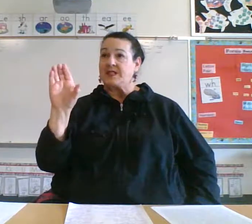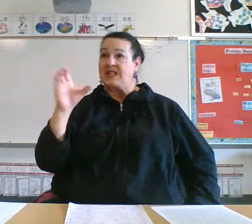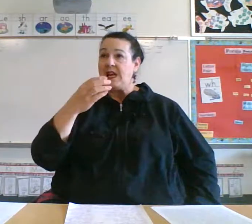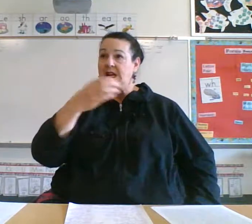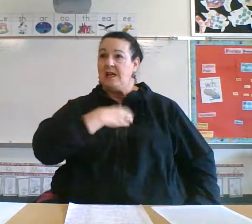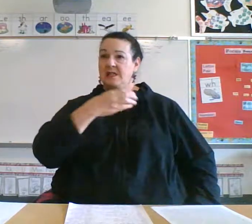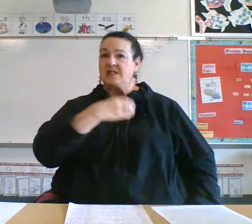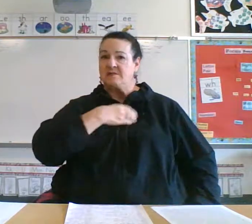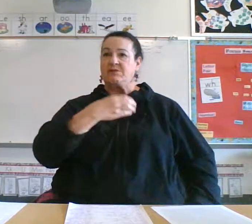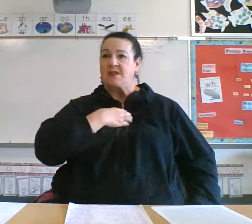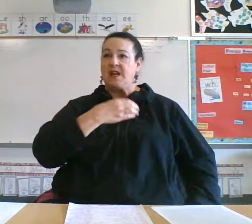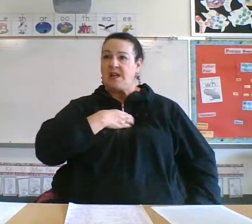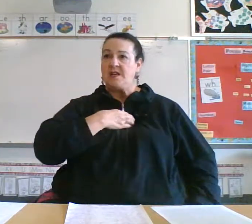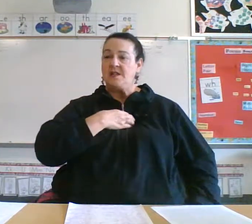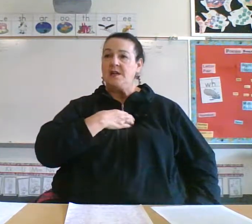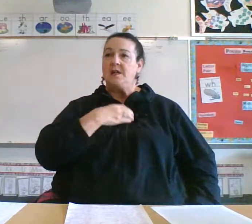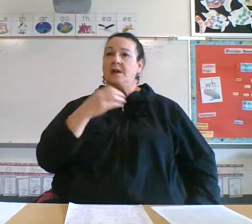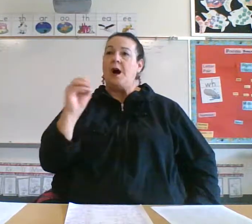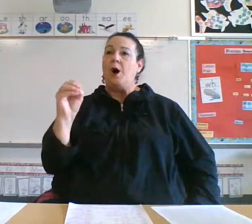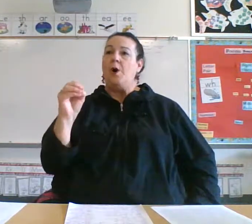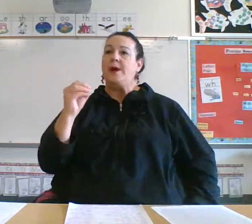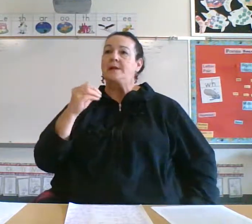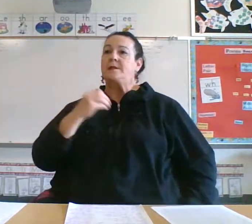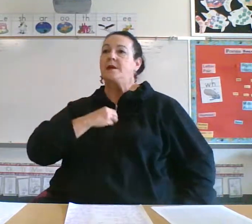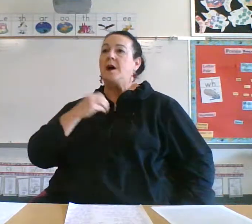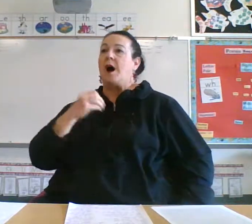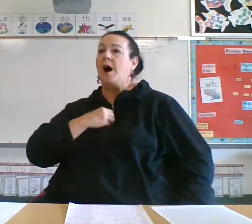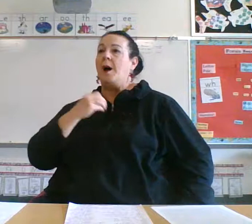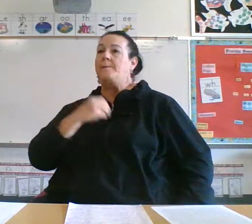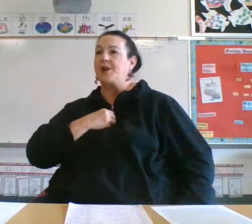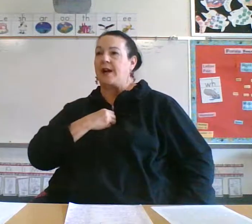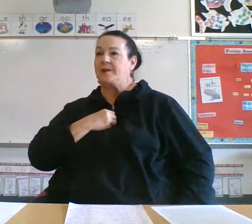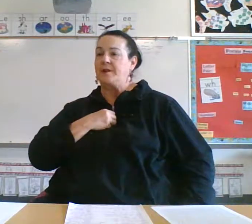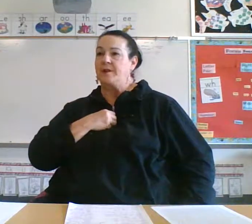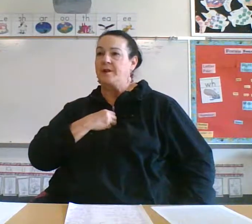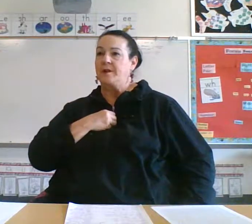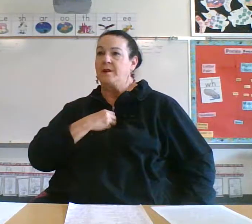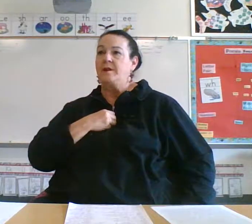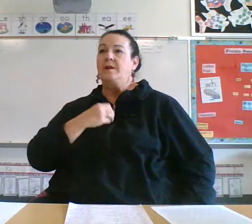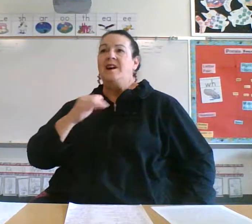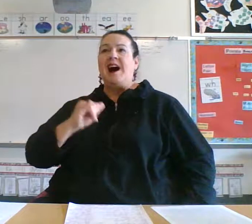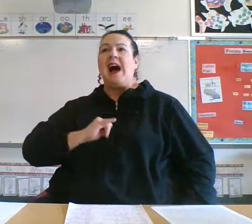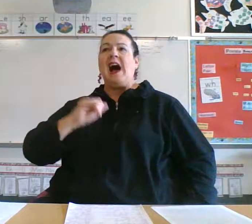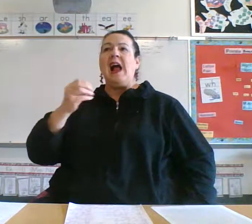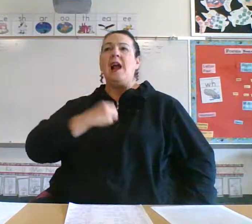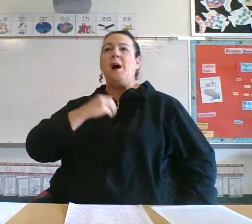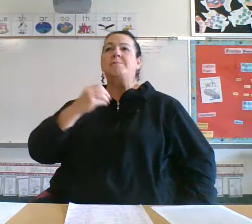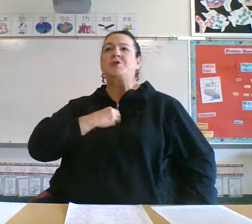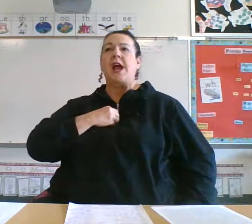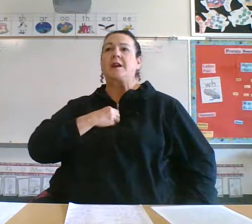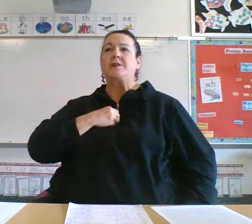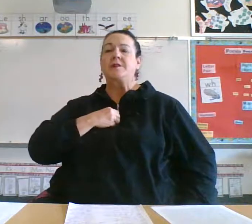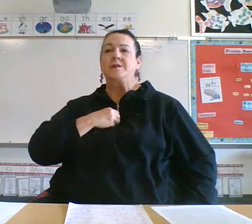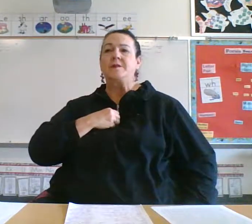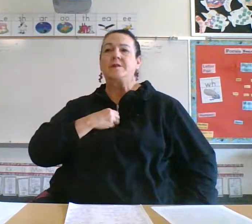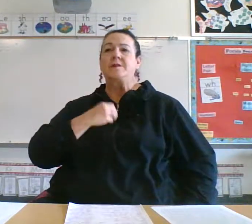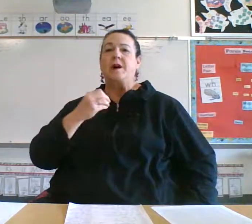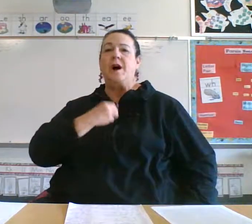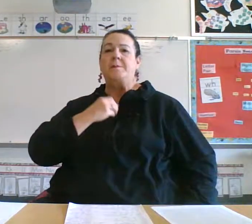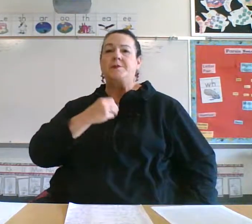C. Complain. O is object. I object.